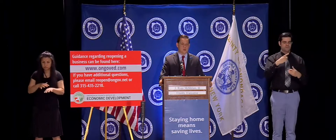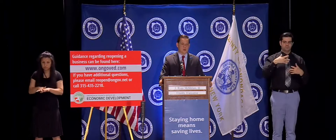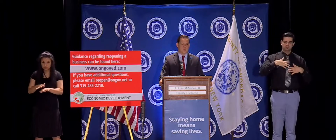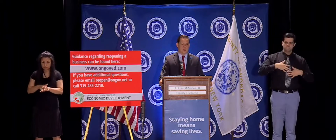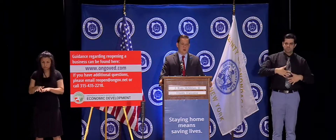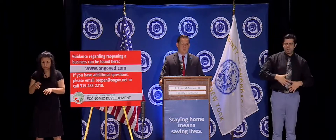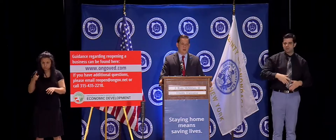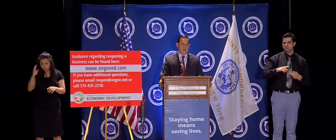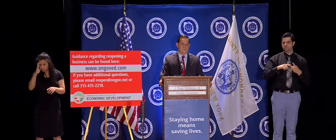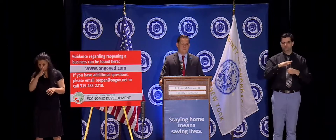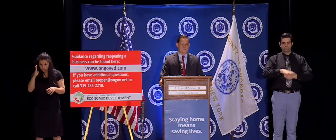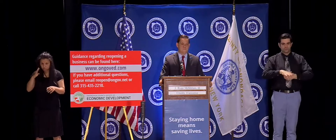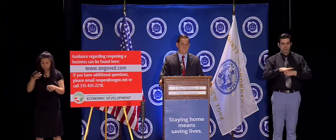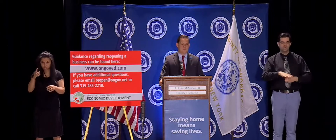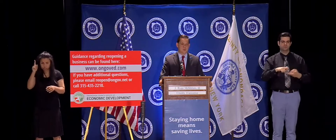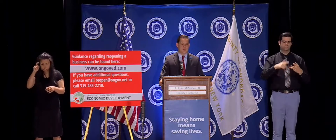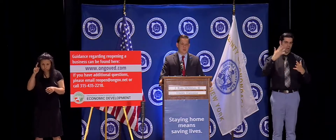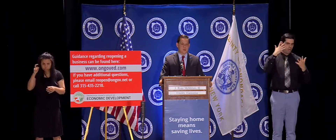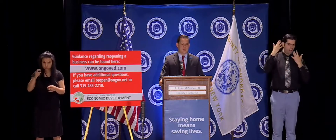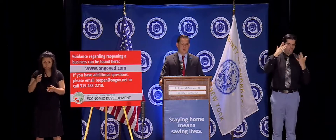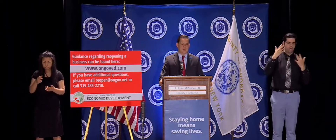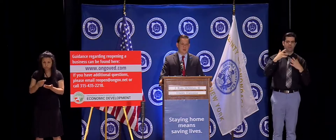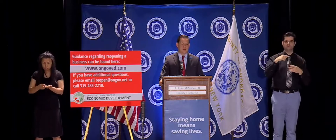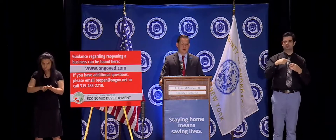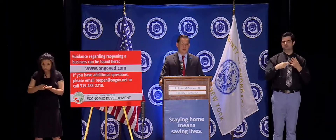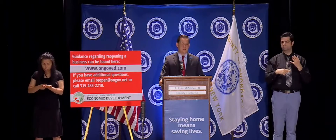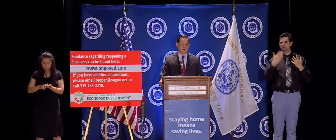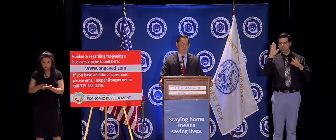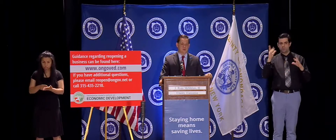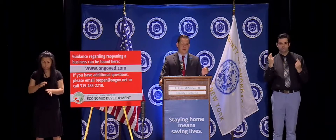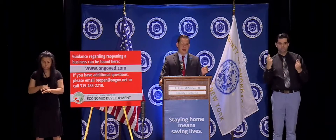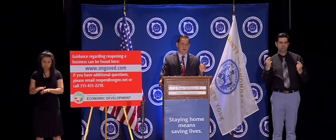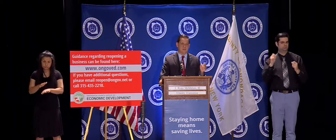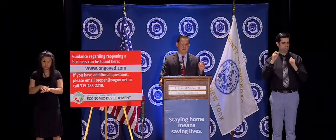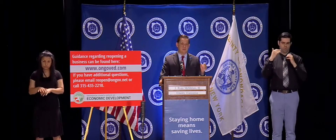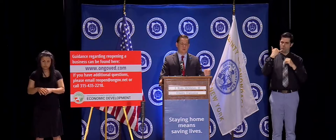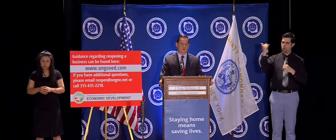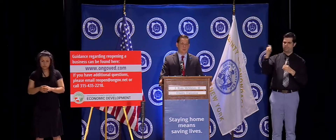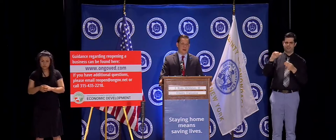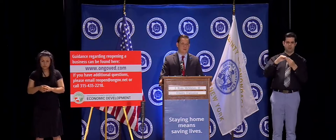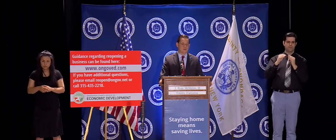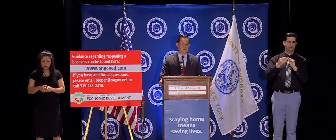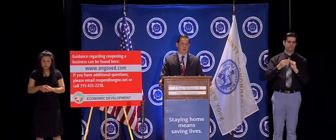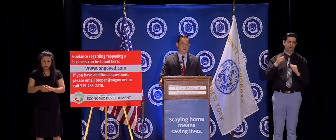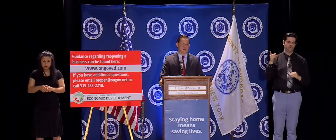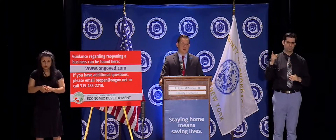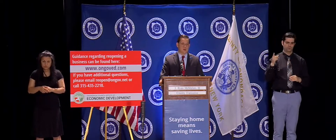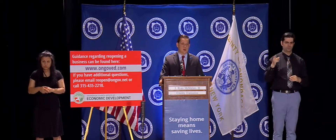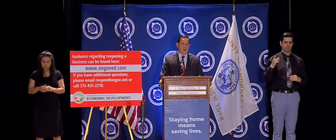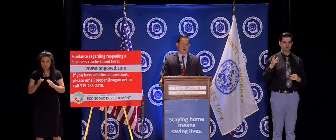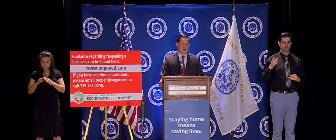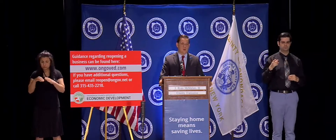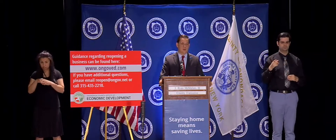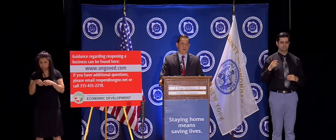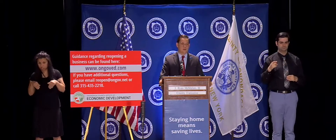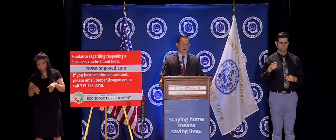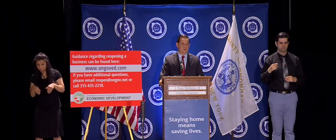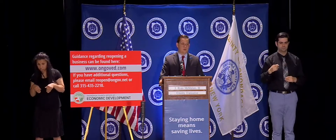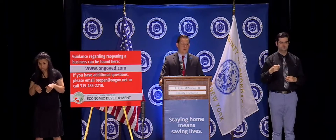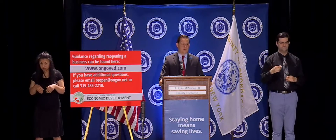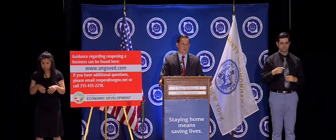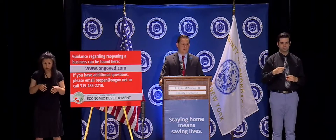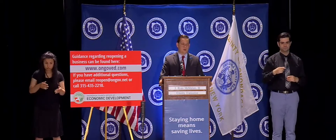concerned about the limited liberties we've had over the past few months